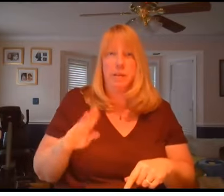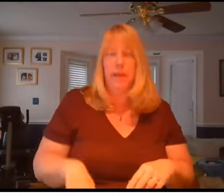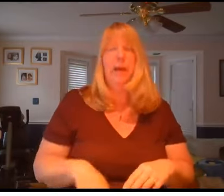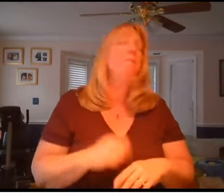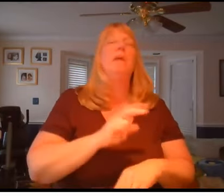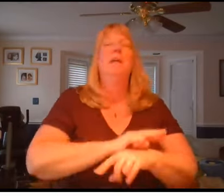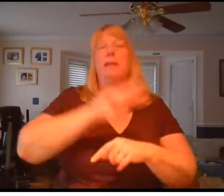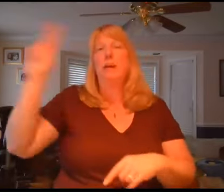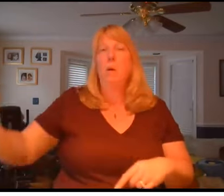himself.